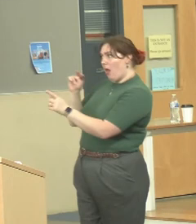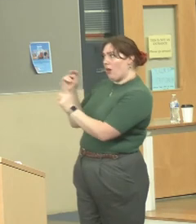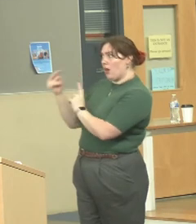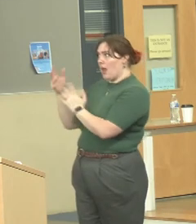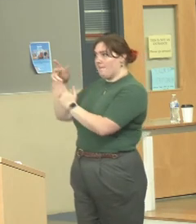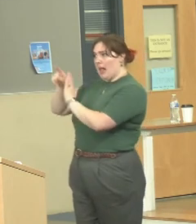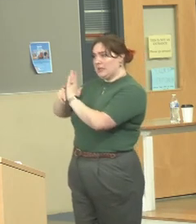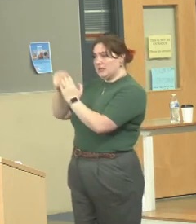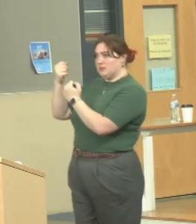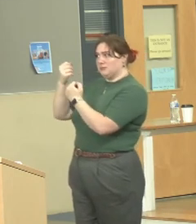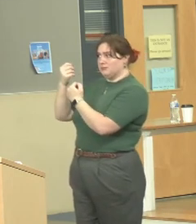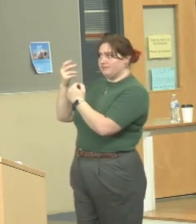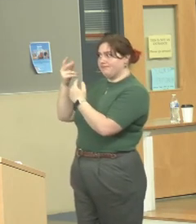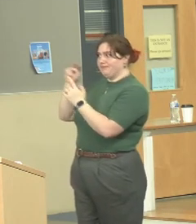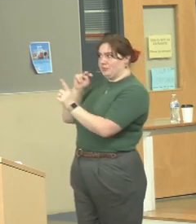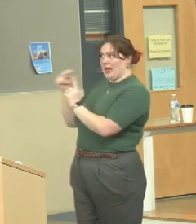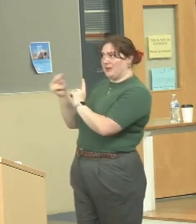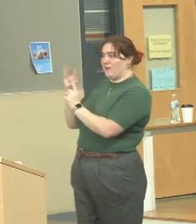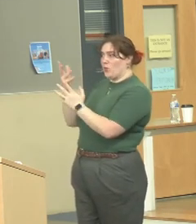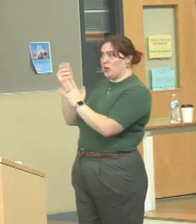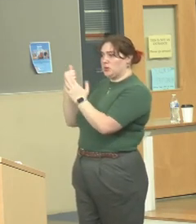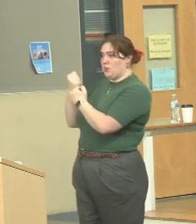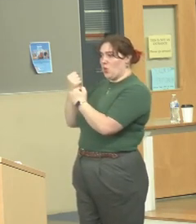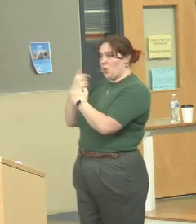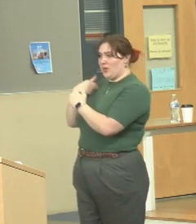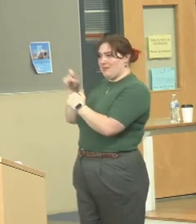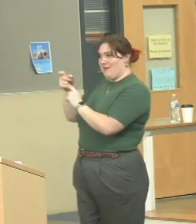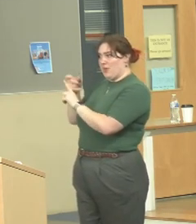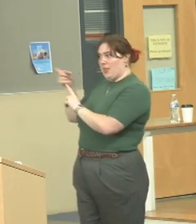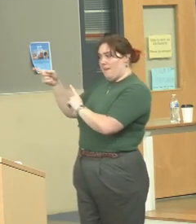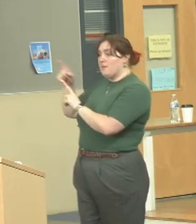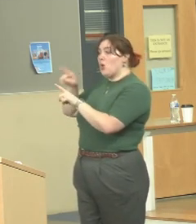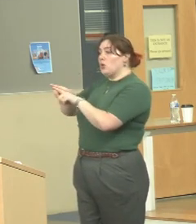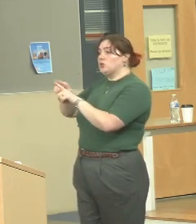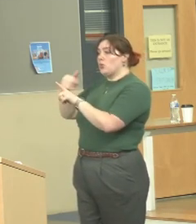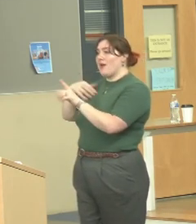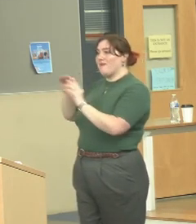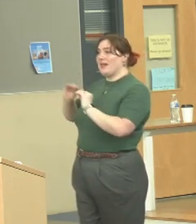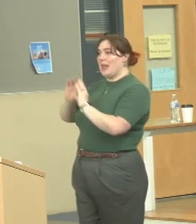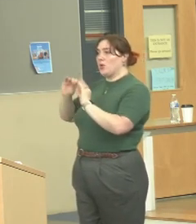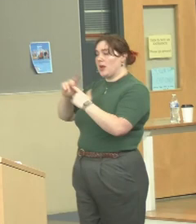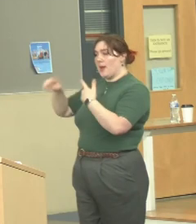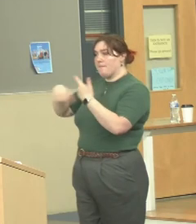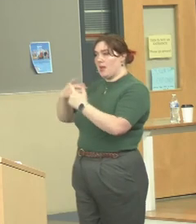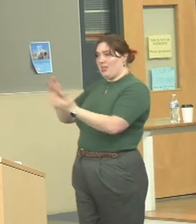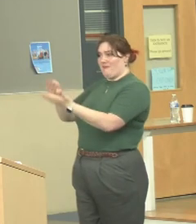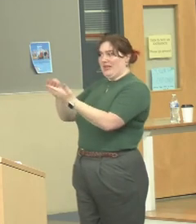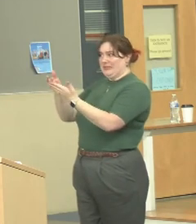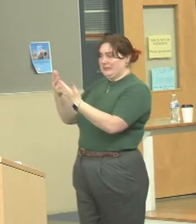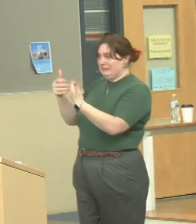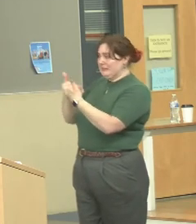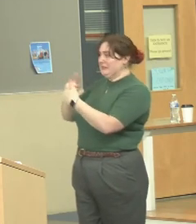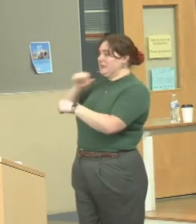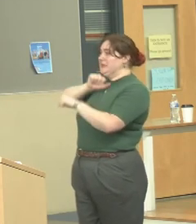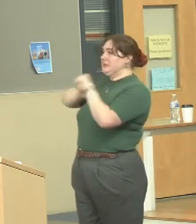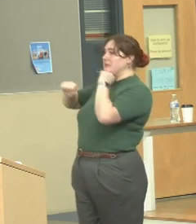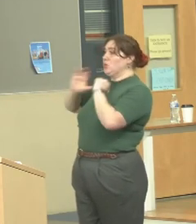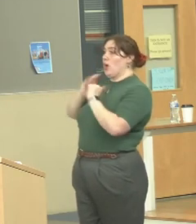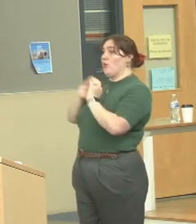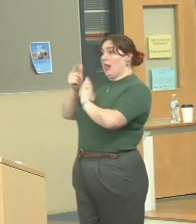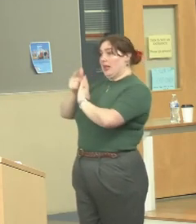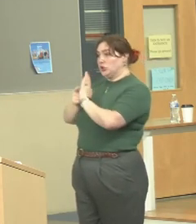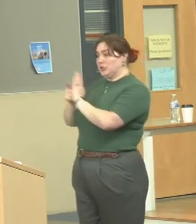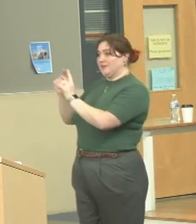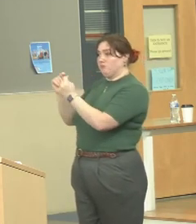support we need from them. And then we give them the clarity around the funding challenges. And so our legislative delegation has